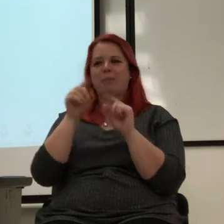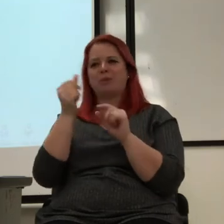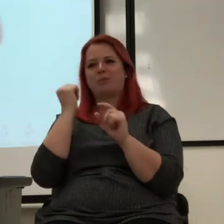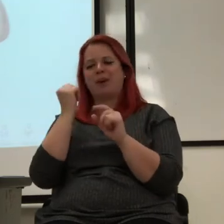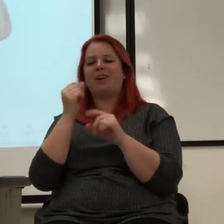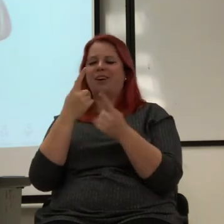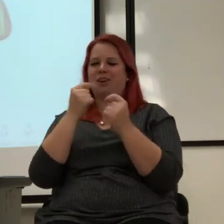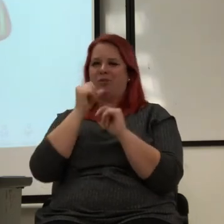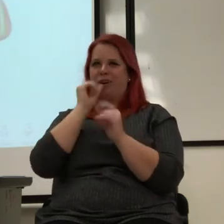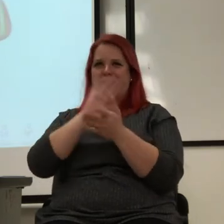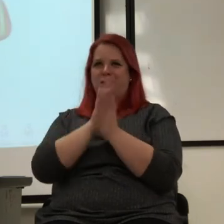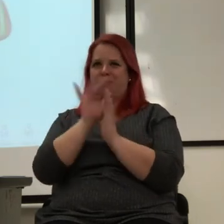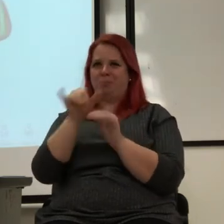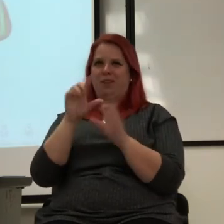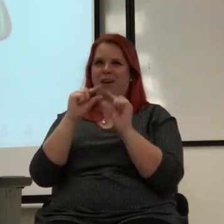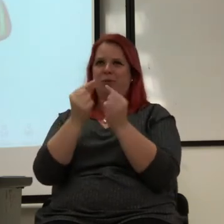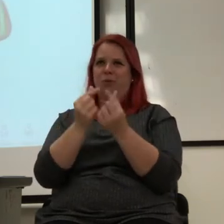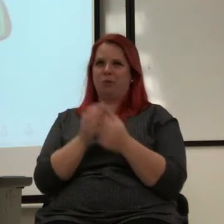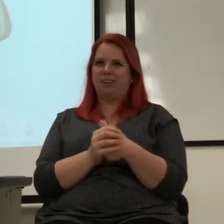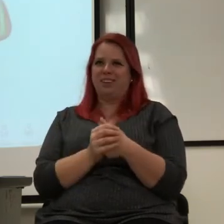not to be that group.